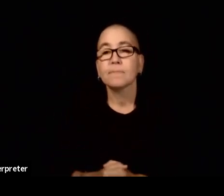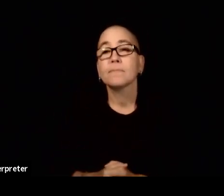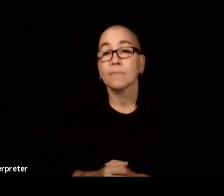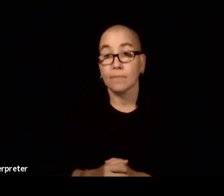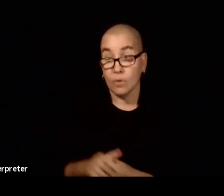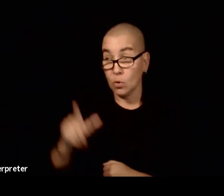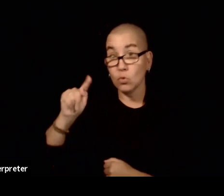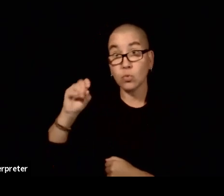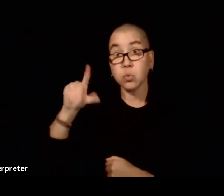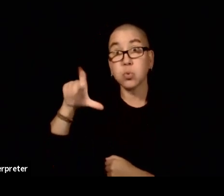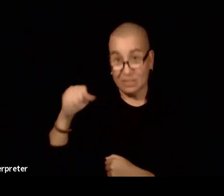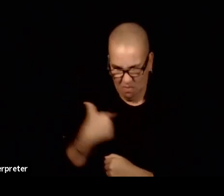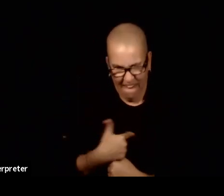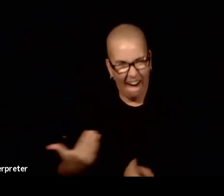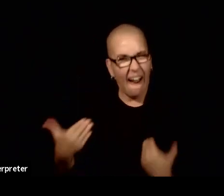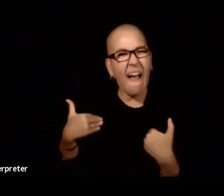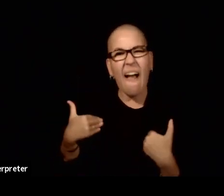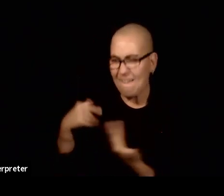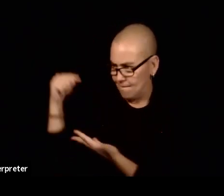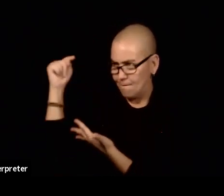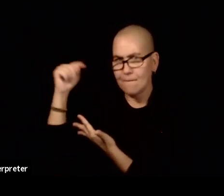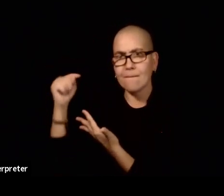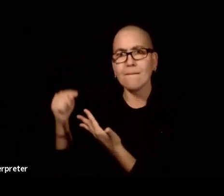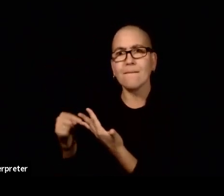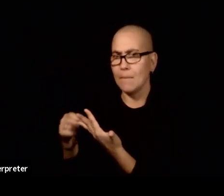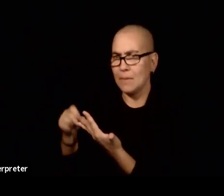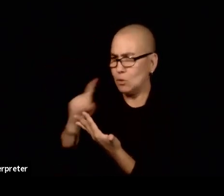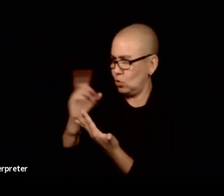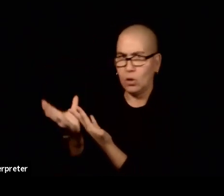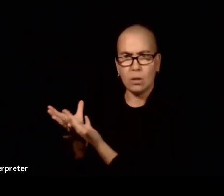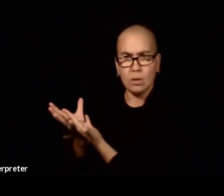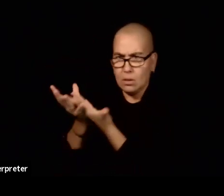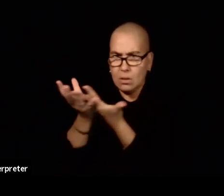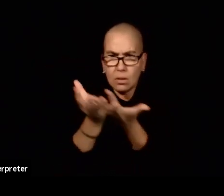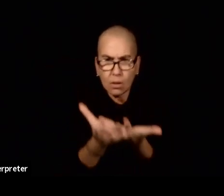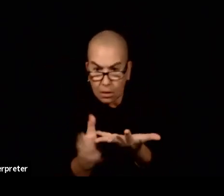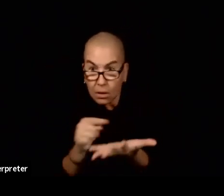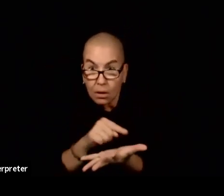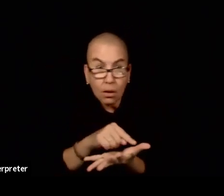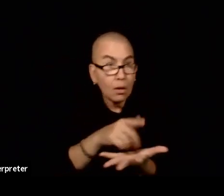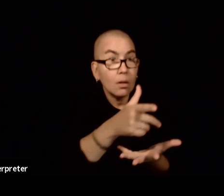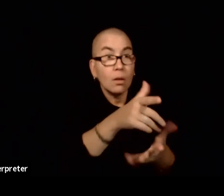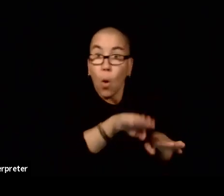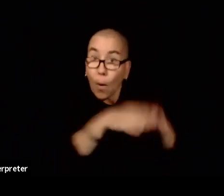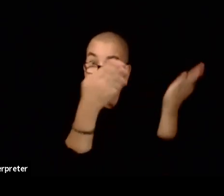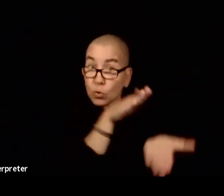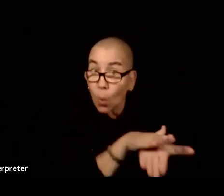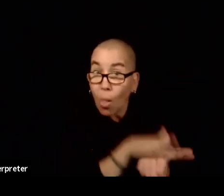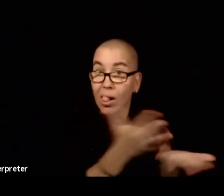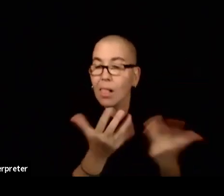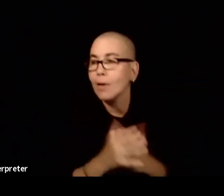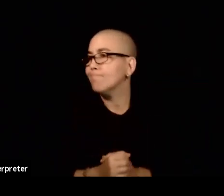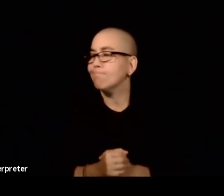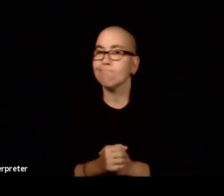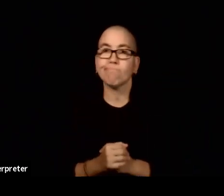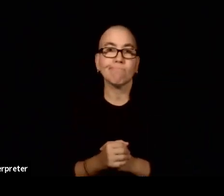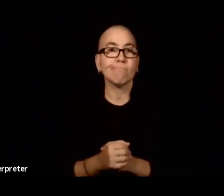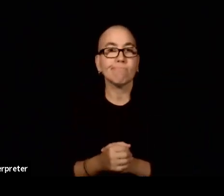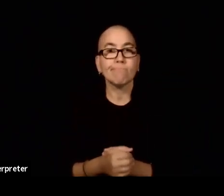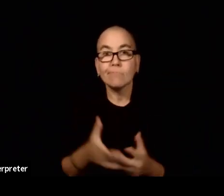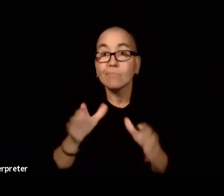want to do and need to do as a state, including reopening the schools safely for educators and students and preventing the spread into homes.